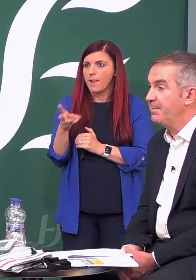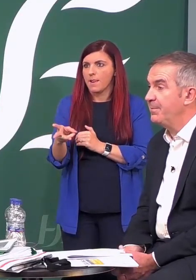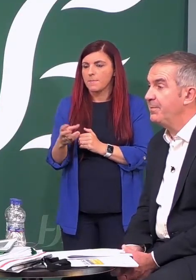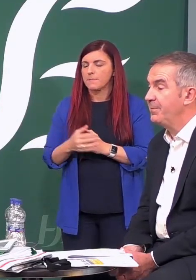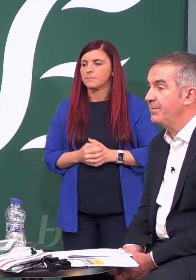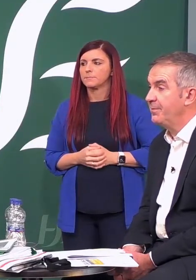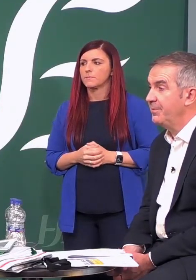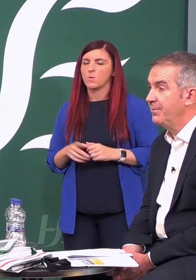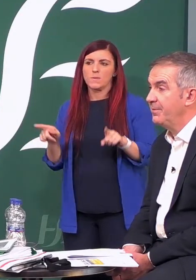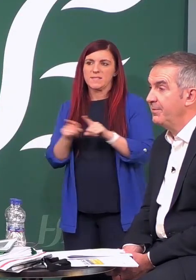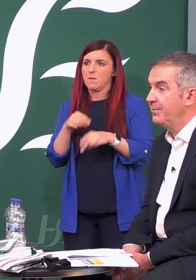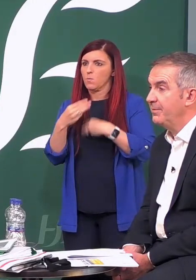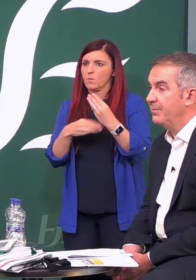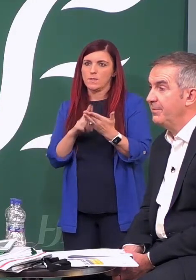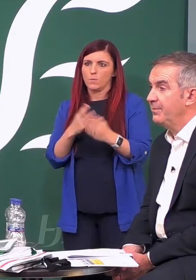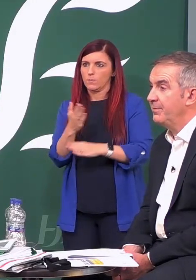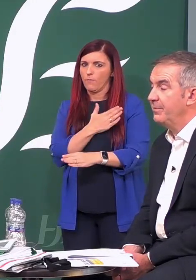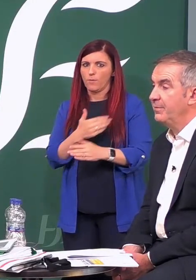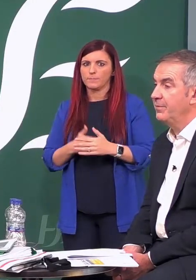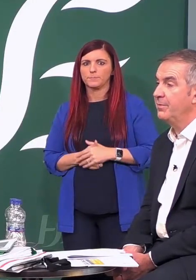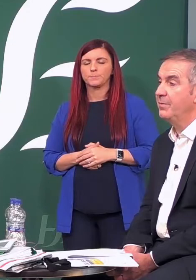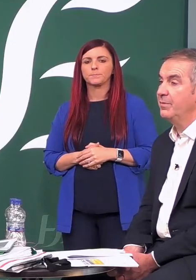again.